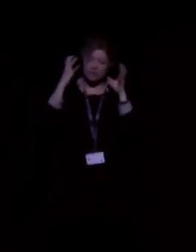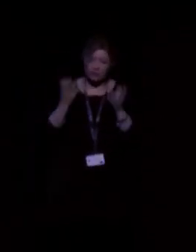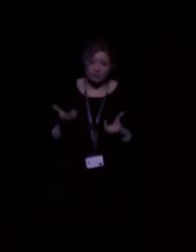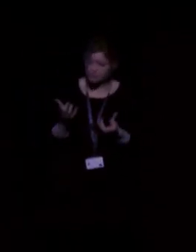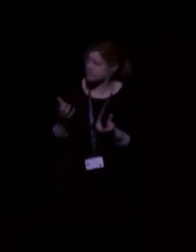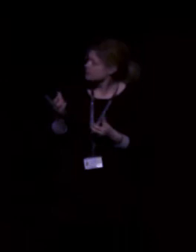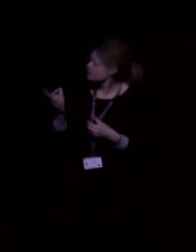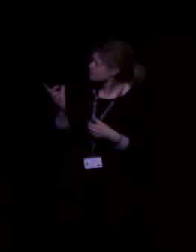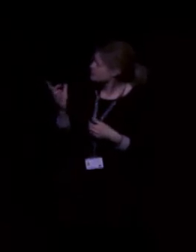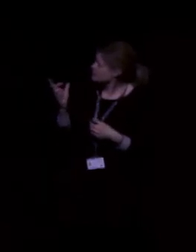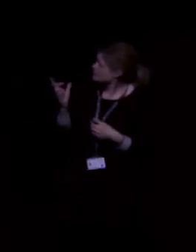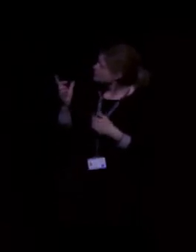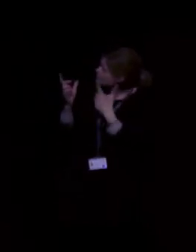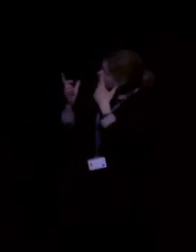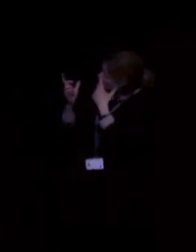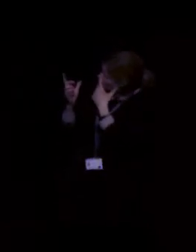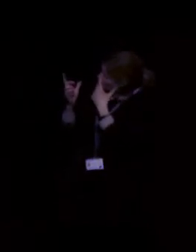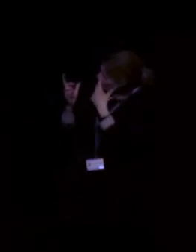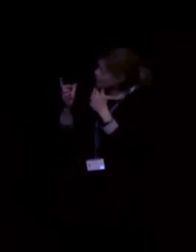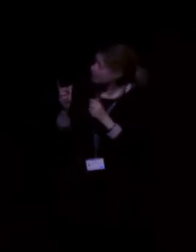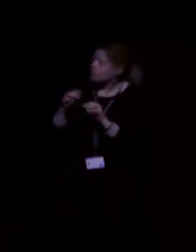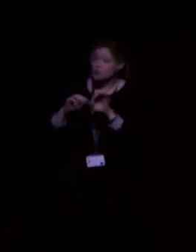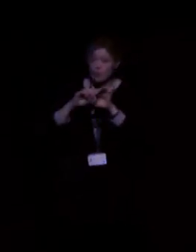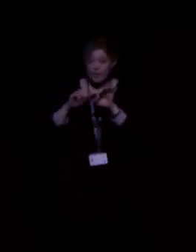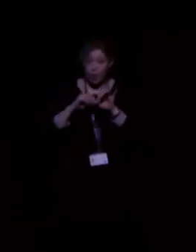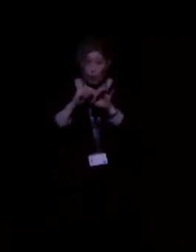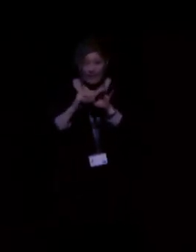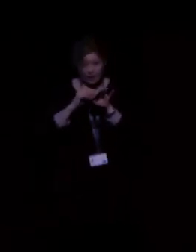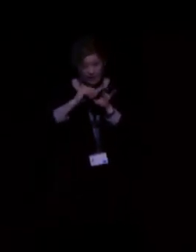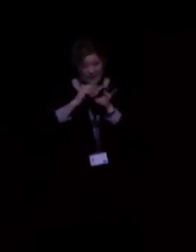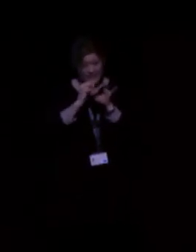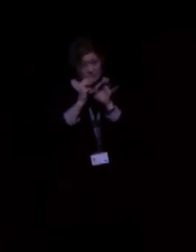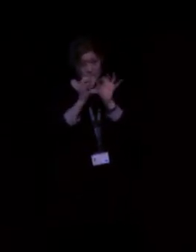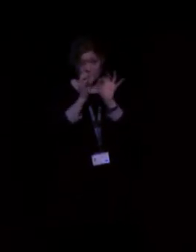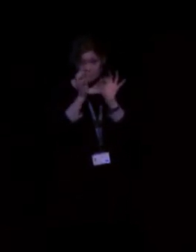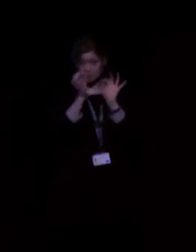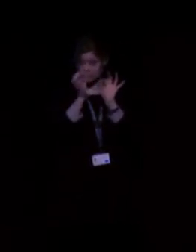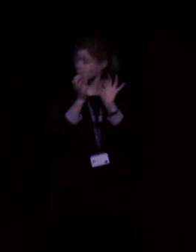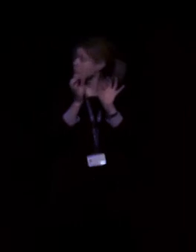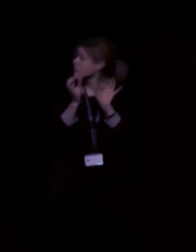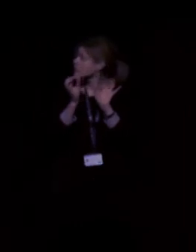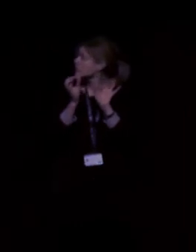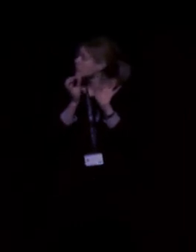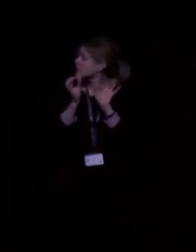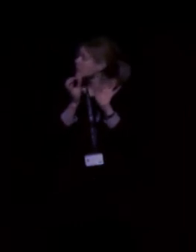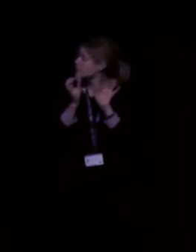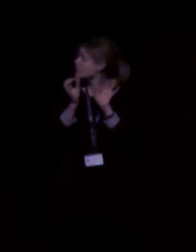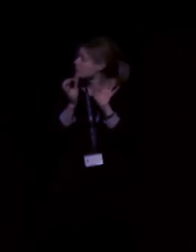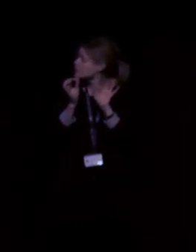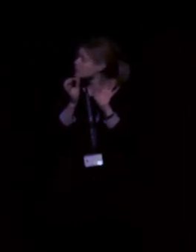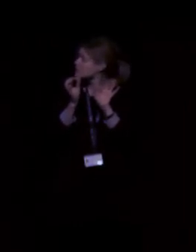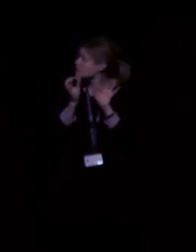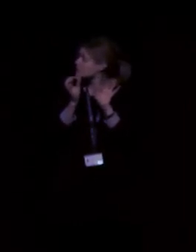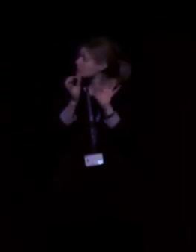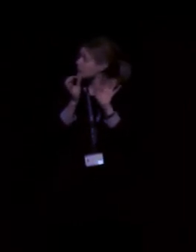thinnest and widest at the top of the cochlea, where one perceives the low-frequency sounds, and therefore one initially presents with a